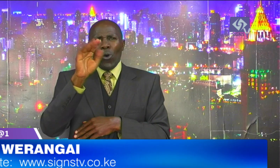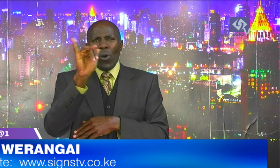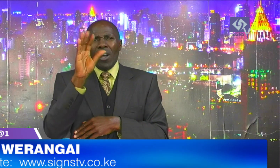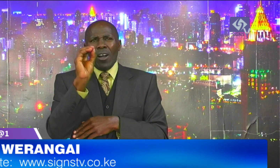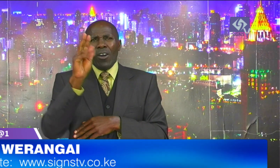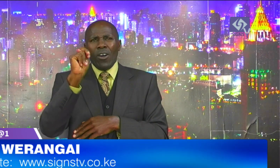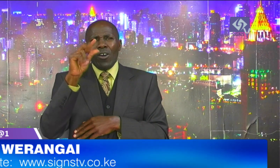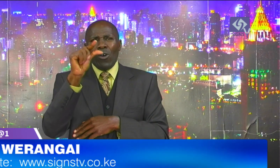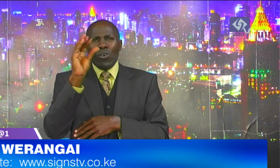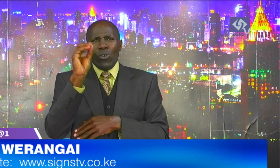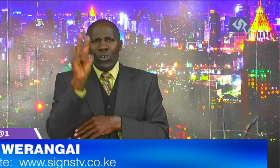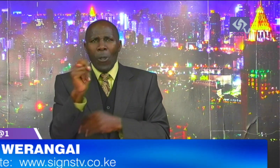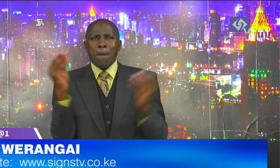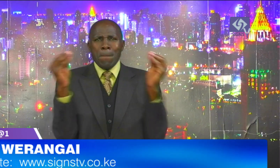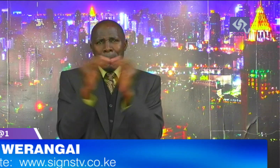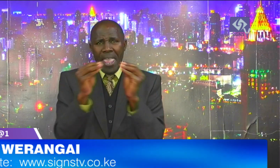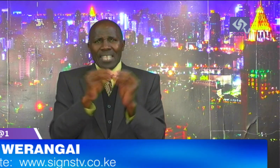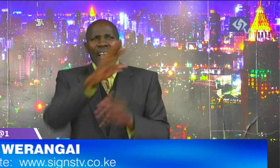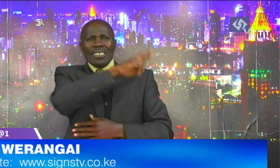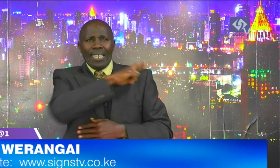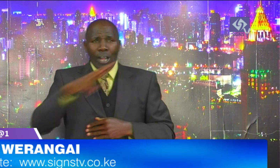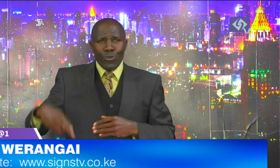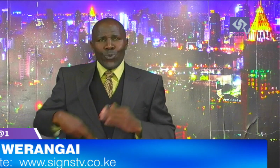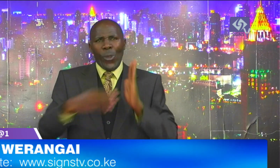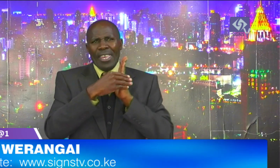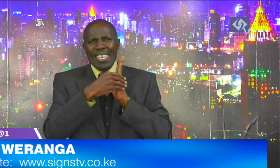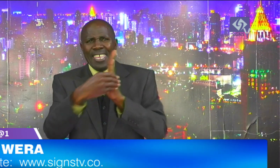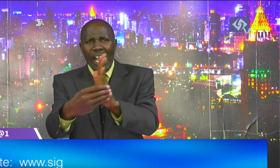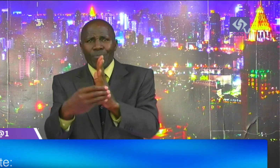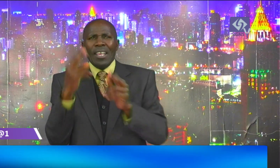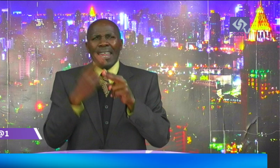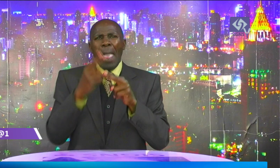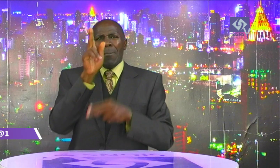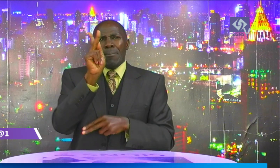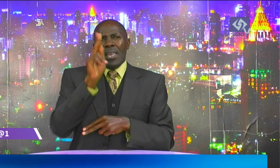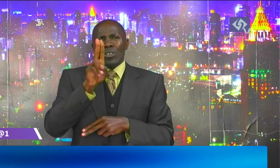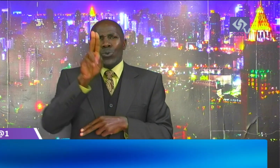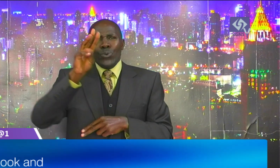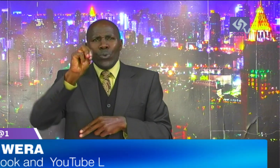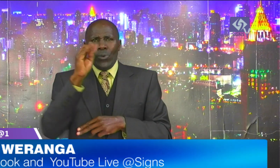At the Onyuogo Forum, religious leaders, Nyumba Kumi leaders,